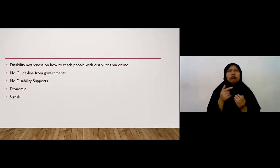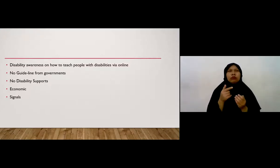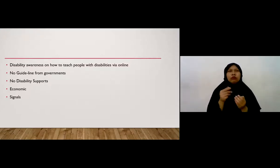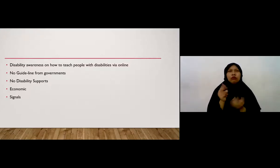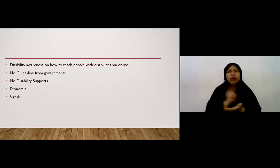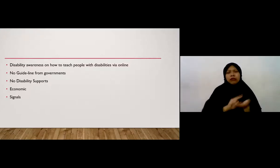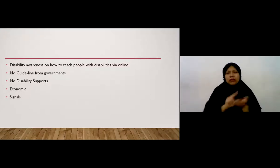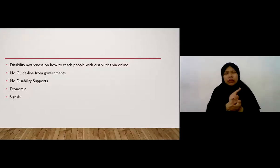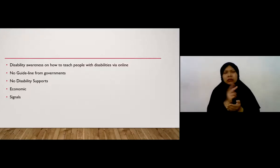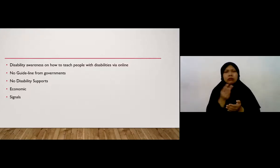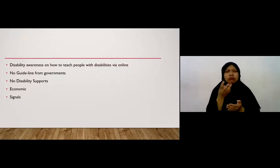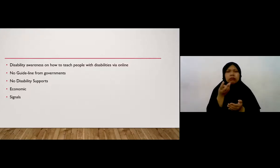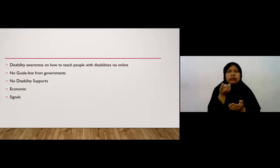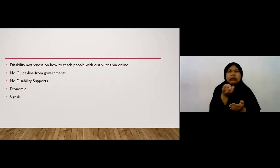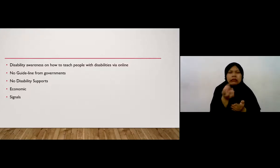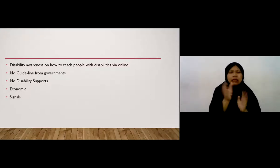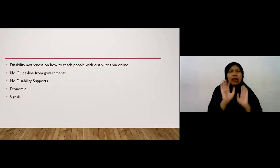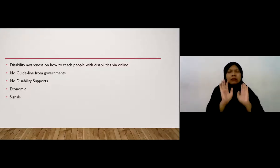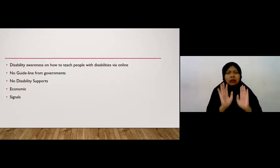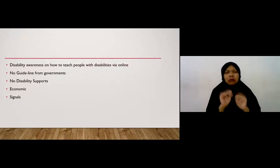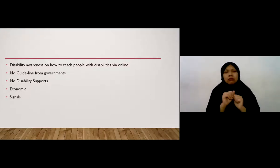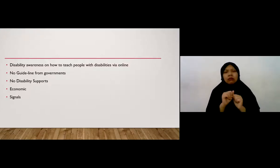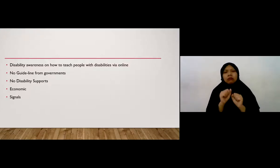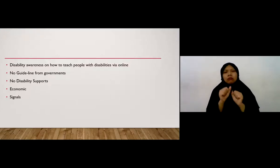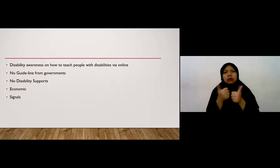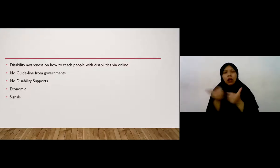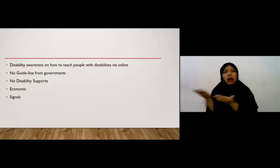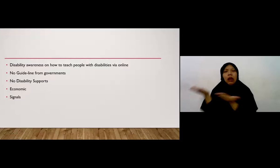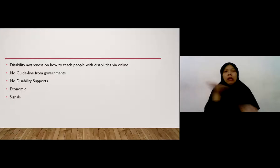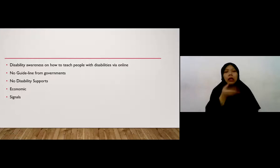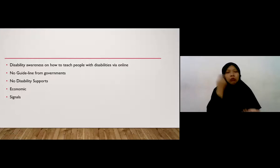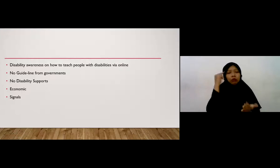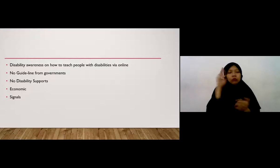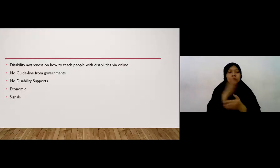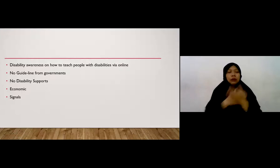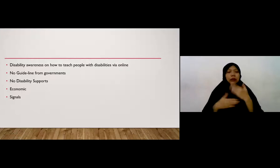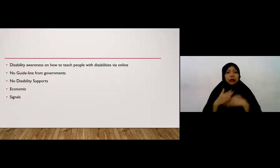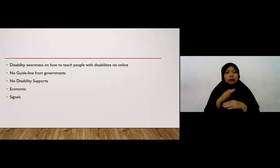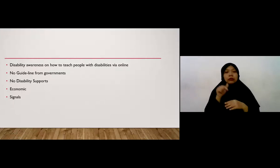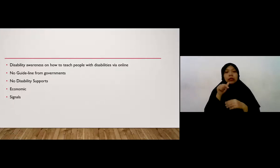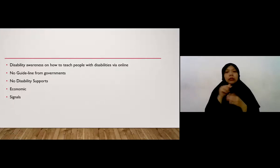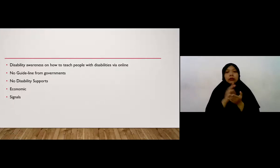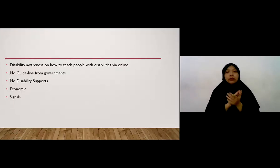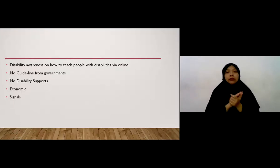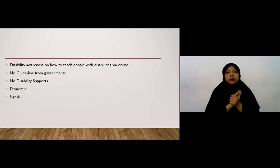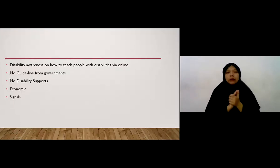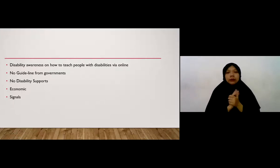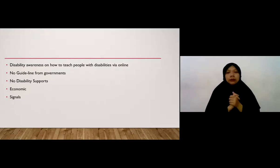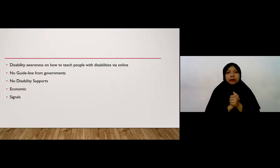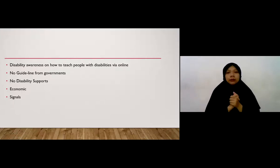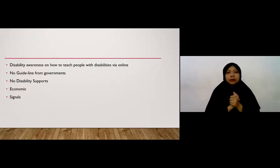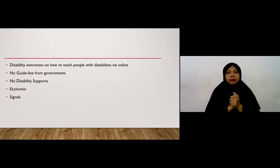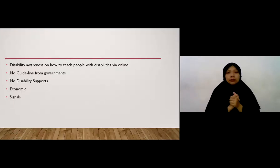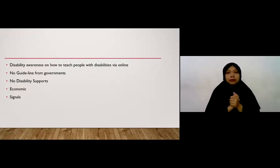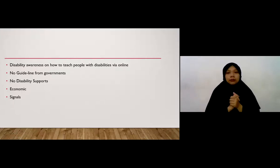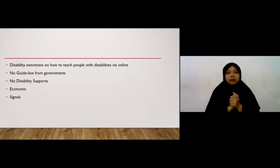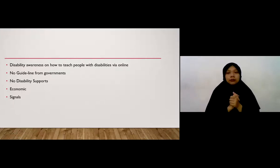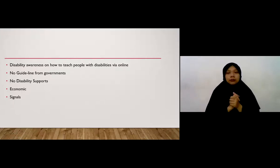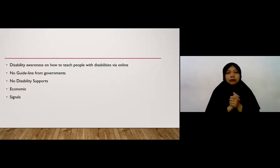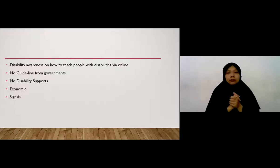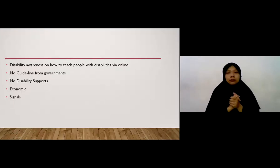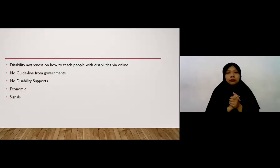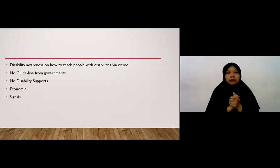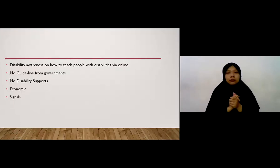of our universities. So the other problem that they have to think in is